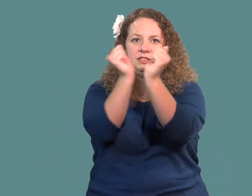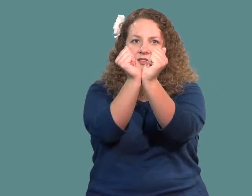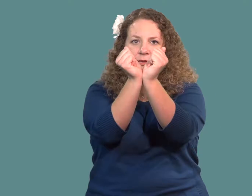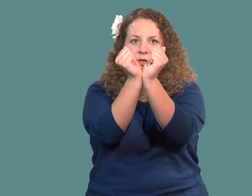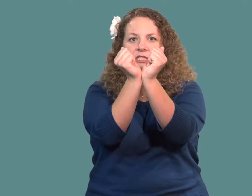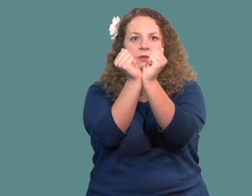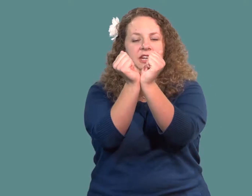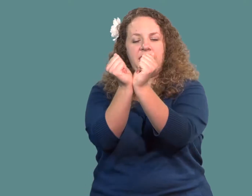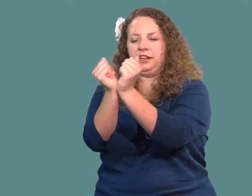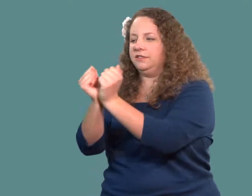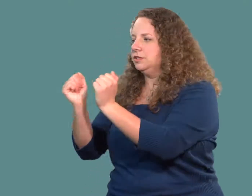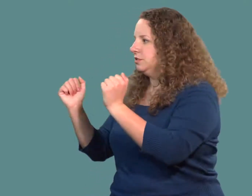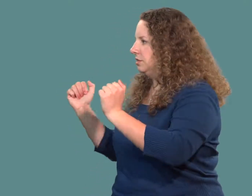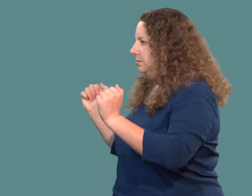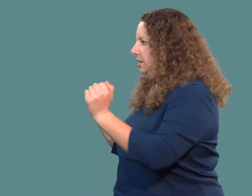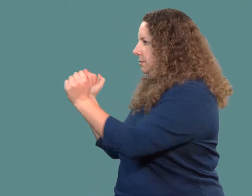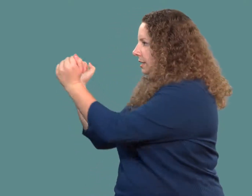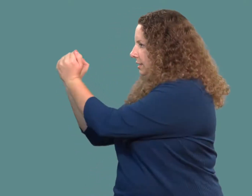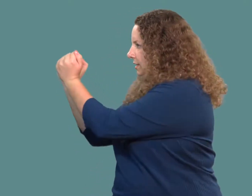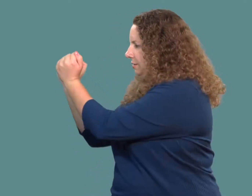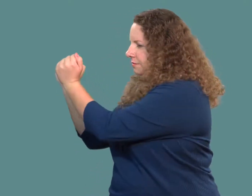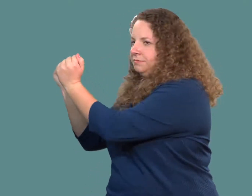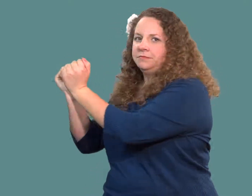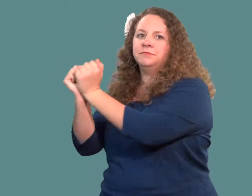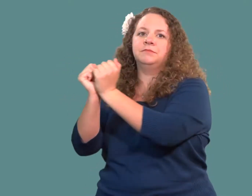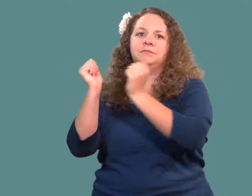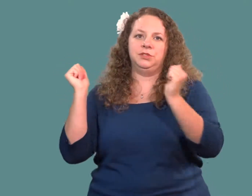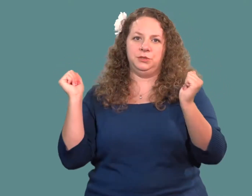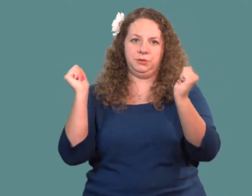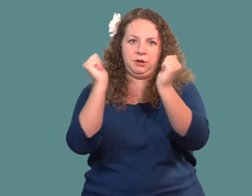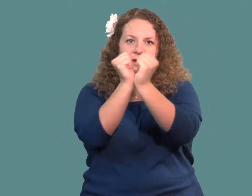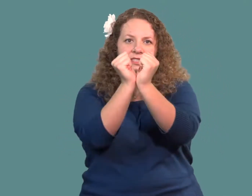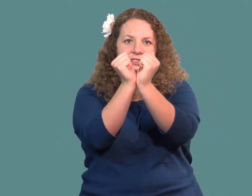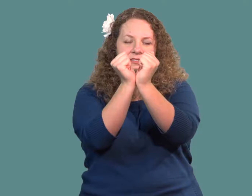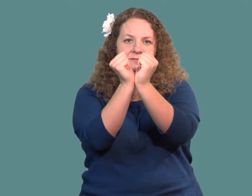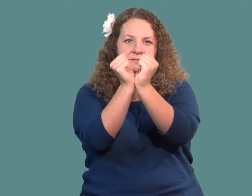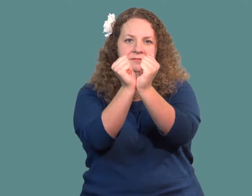Arrest, like putting someone in handcuffs, to be arrested. To arrest.